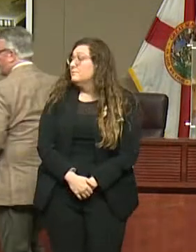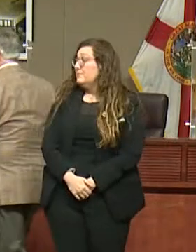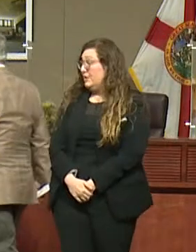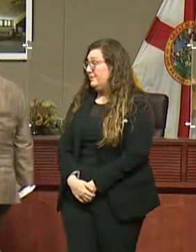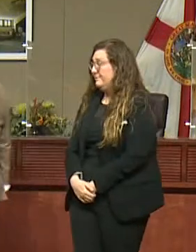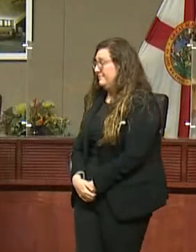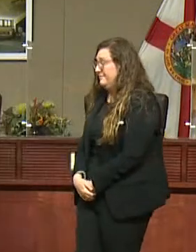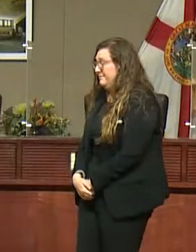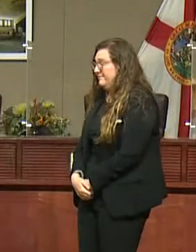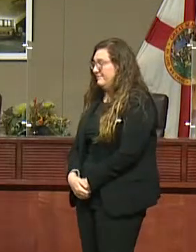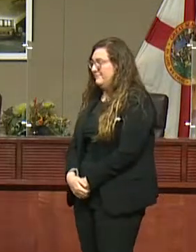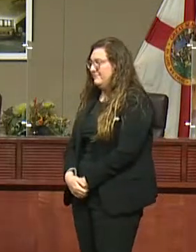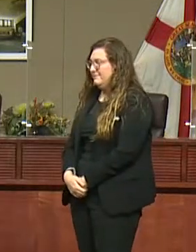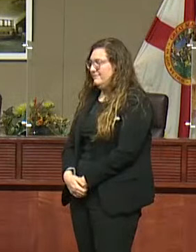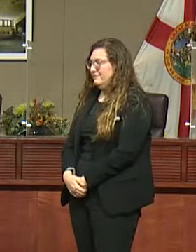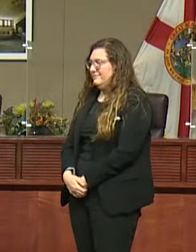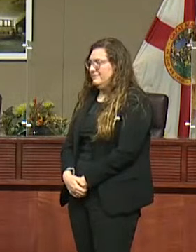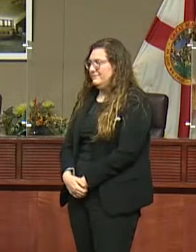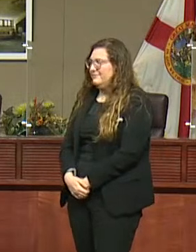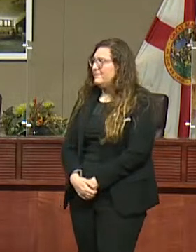I want to add one other thing.